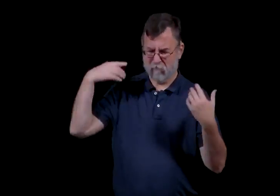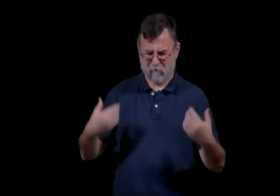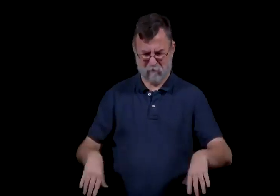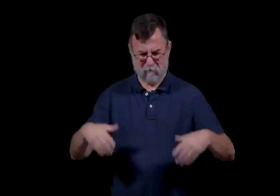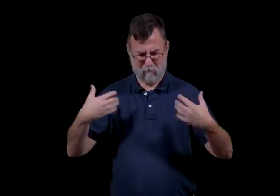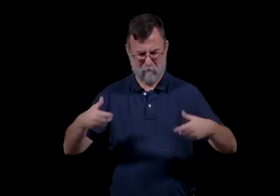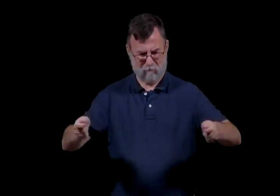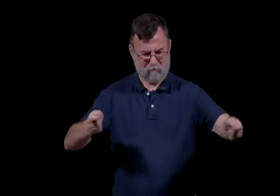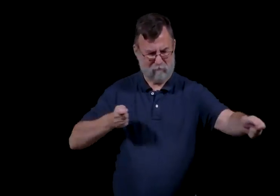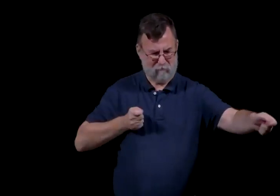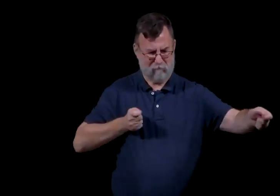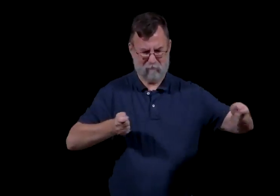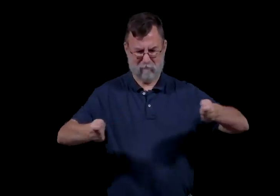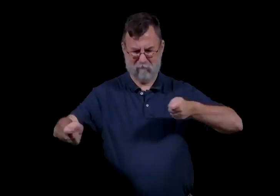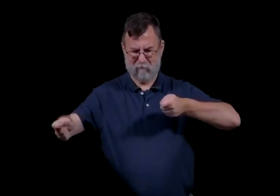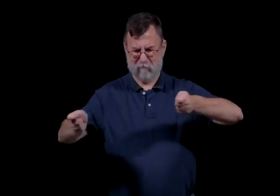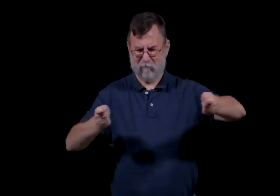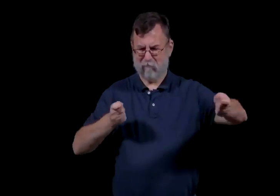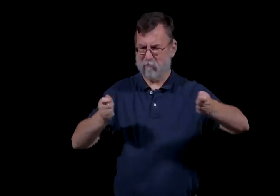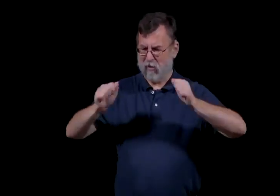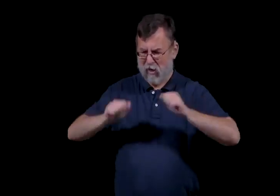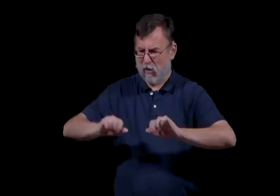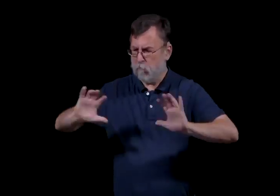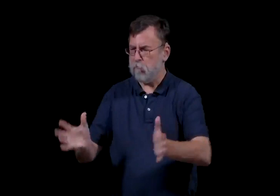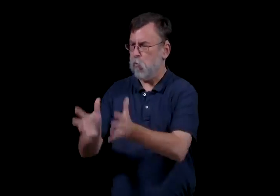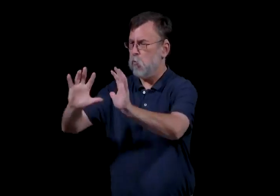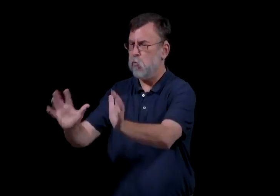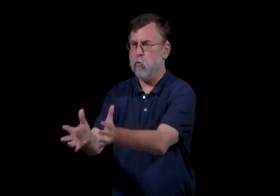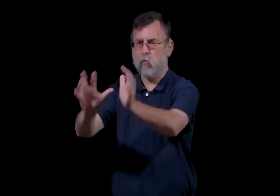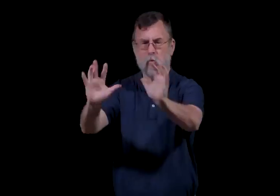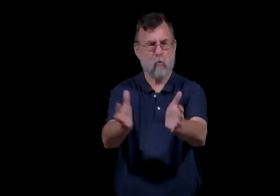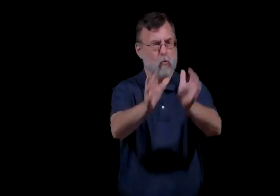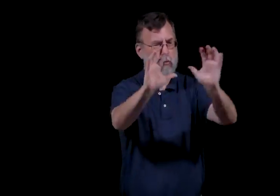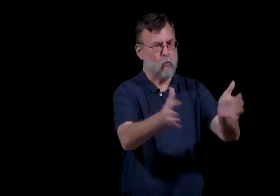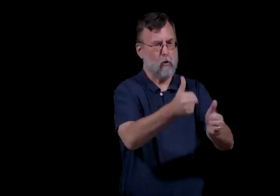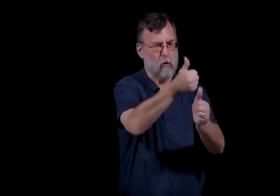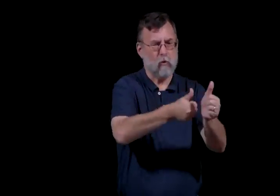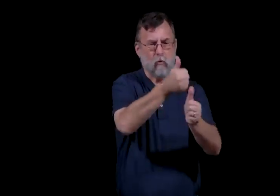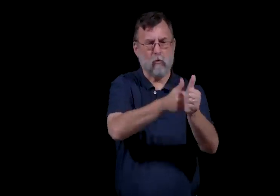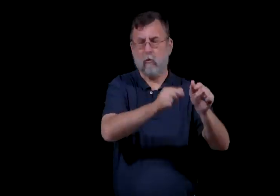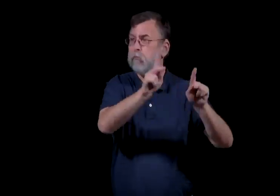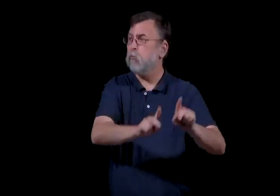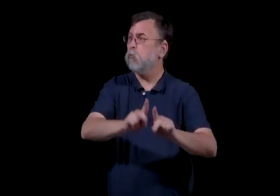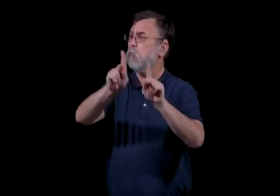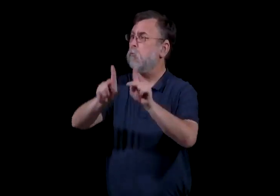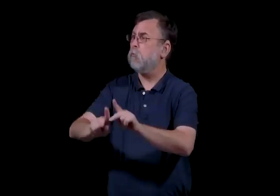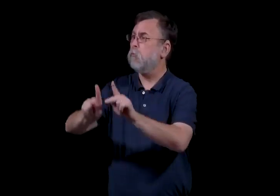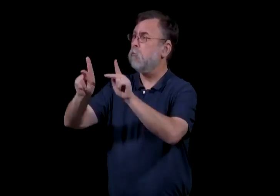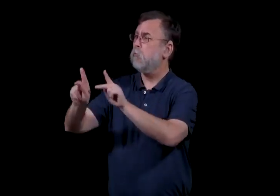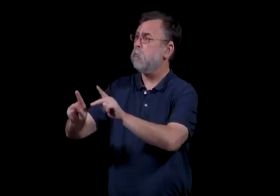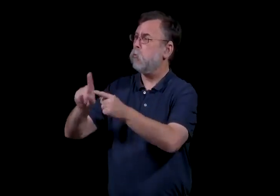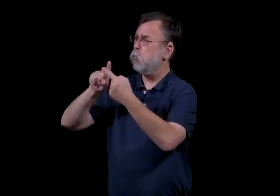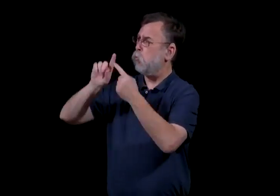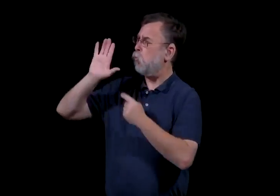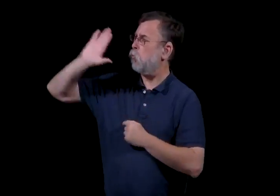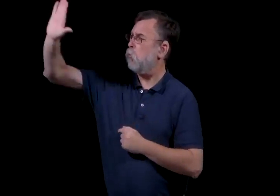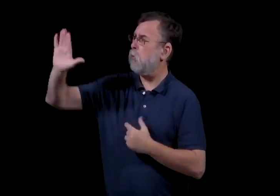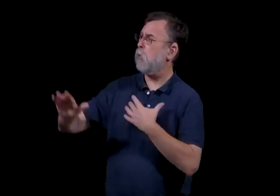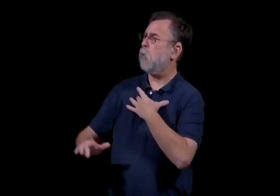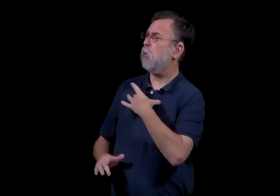we're all in this, and all your children have the same goals, to reach out to everyone, every people's group in the world, that